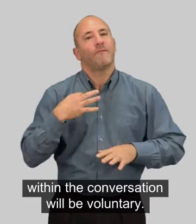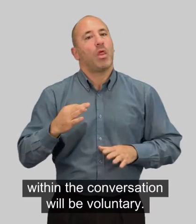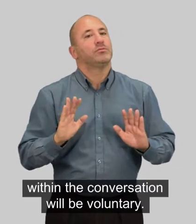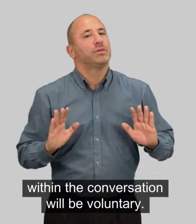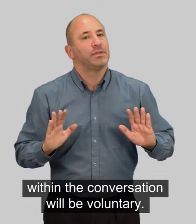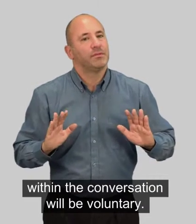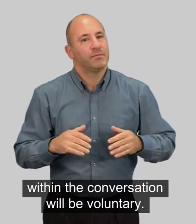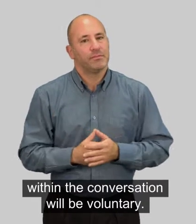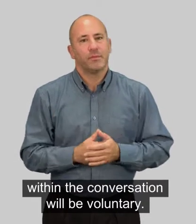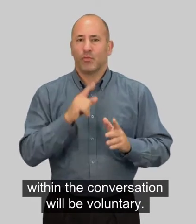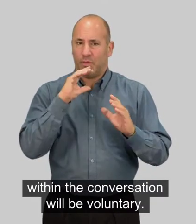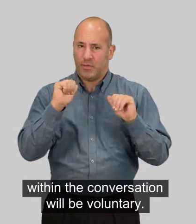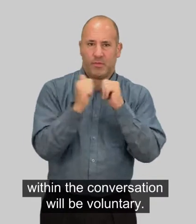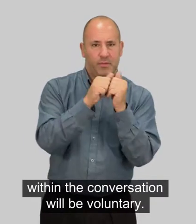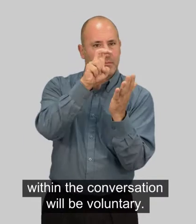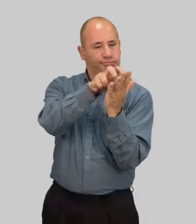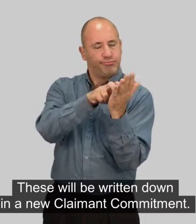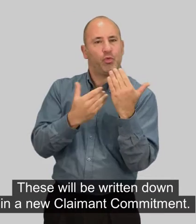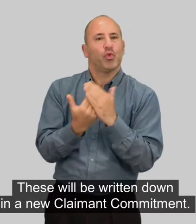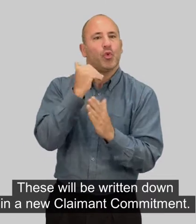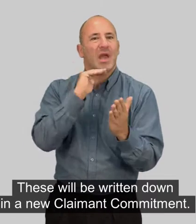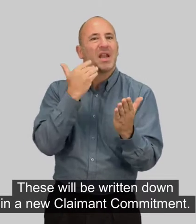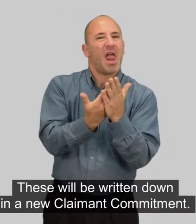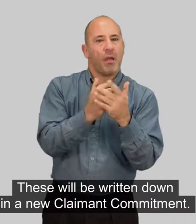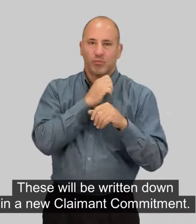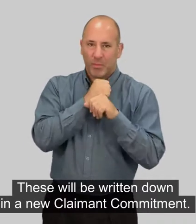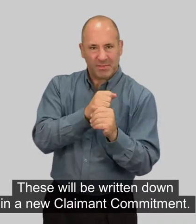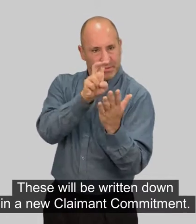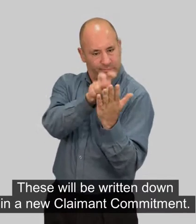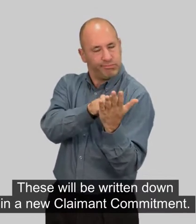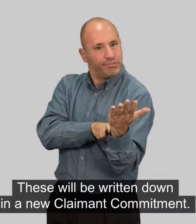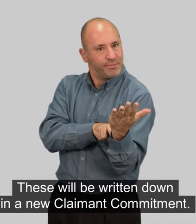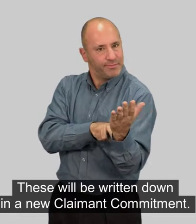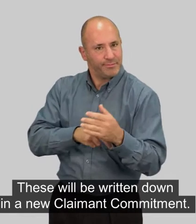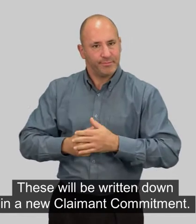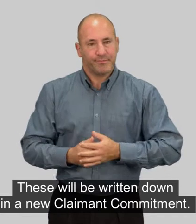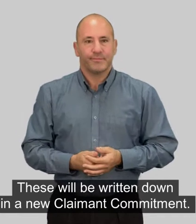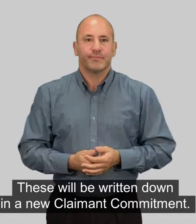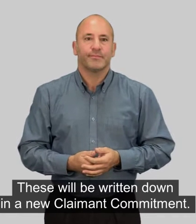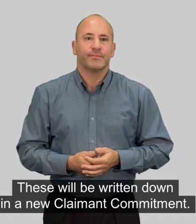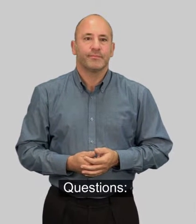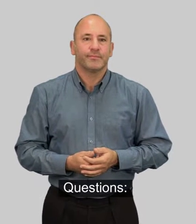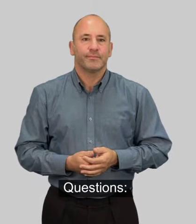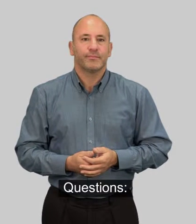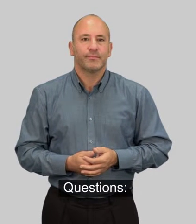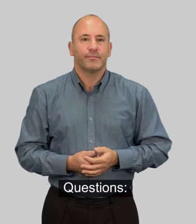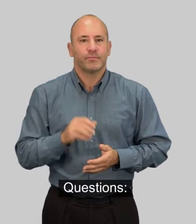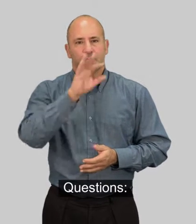the conversation will be voluntary. These will be written down in a new claimant commitment.